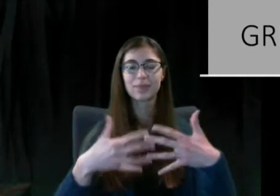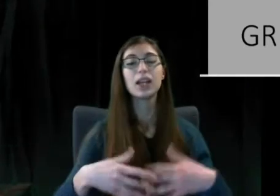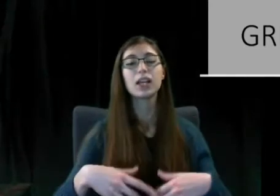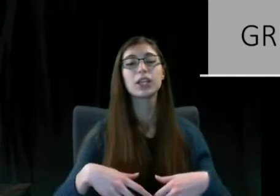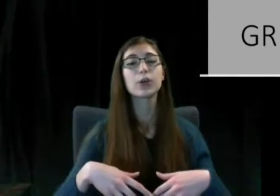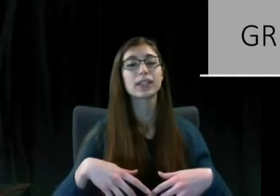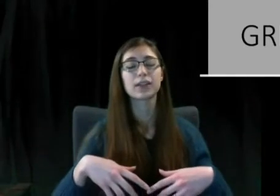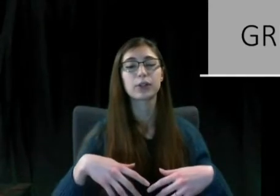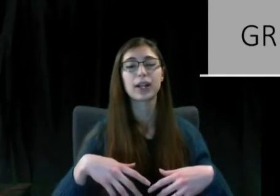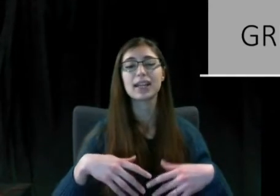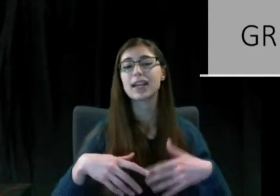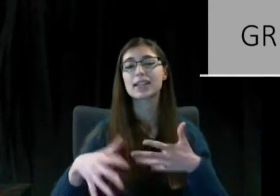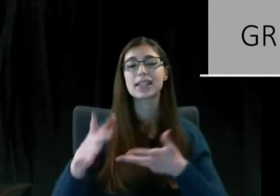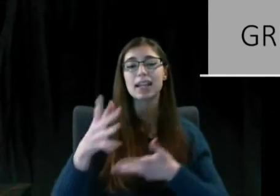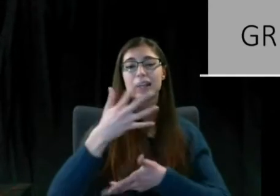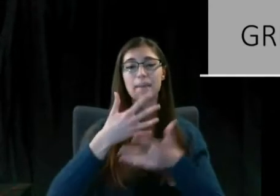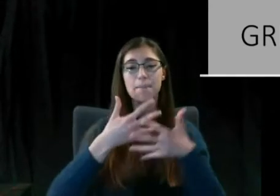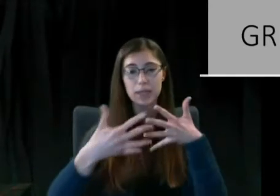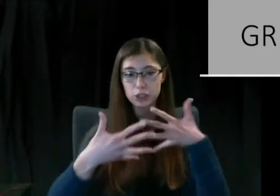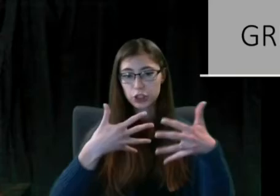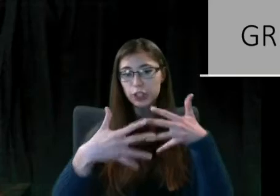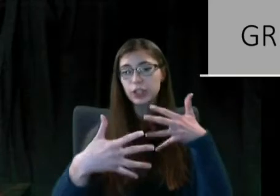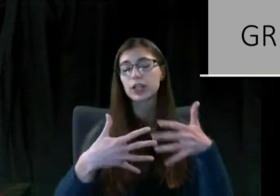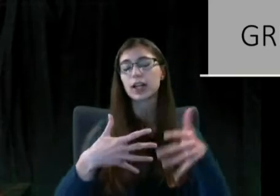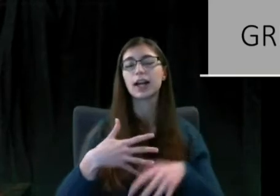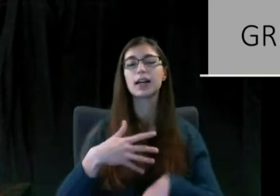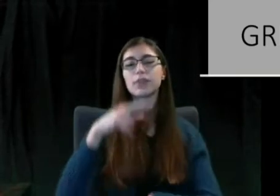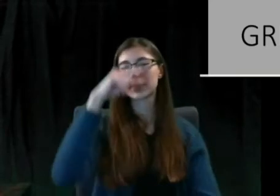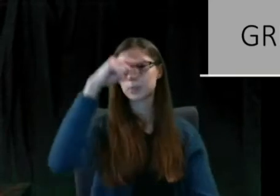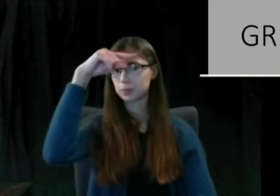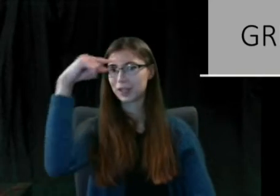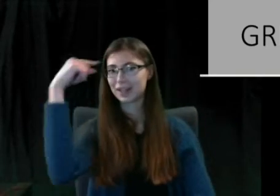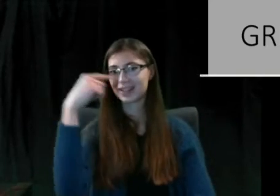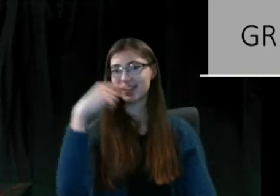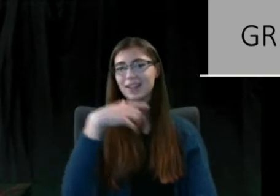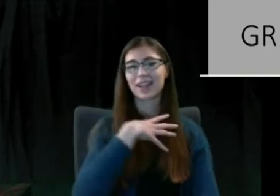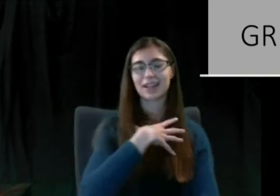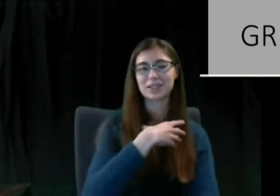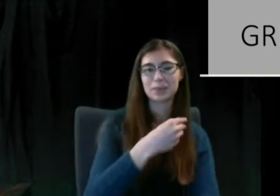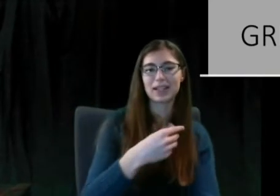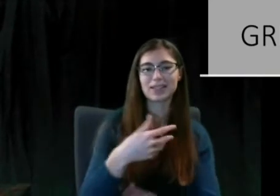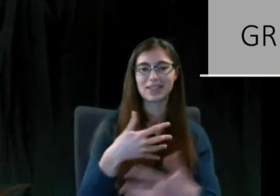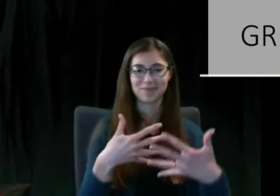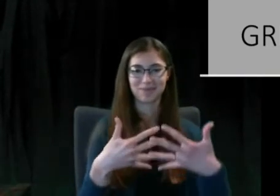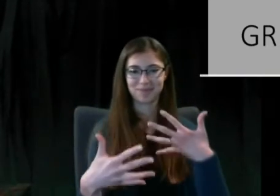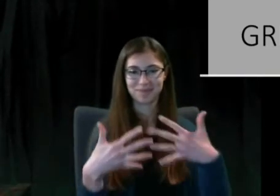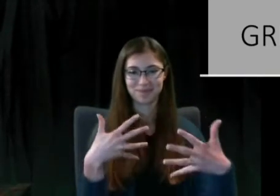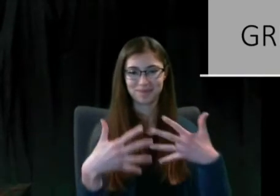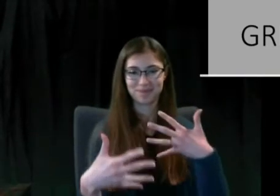You could think of gray as a mixture of black and white.